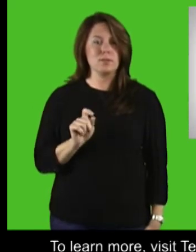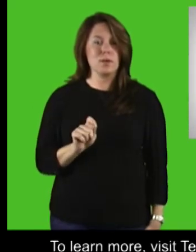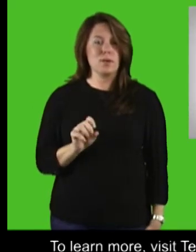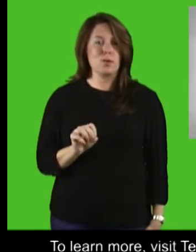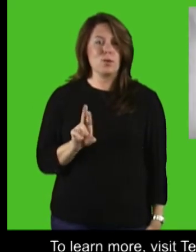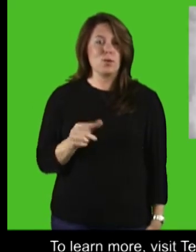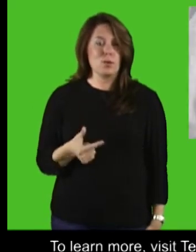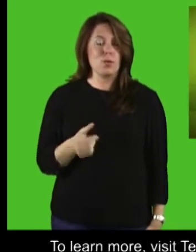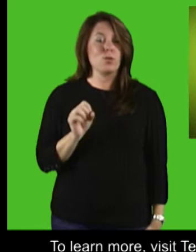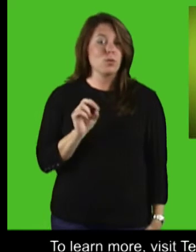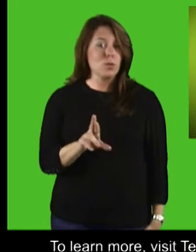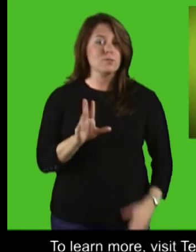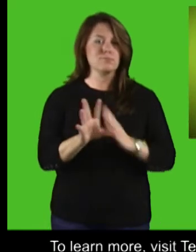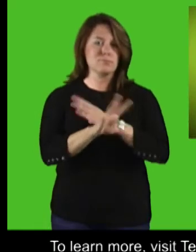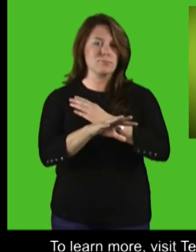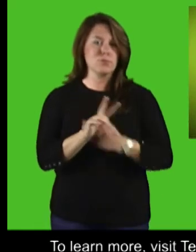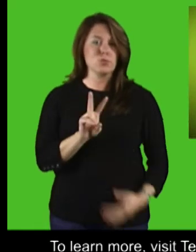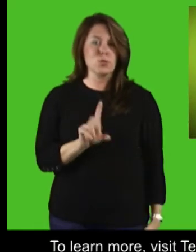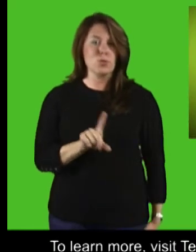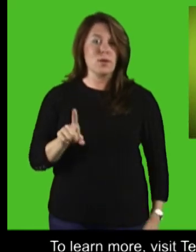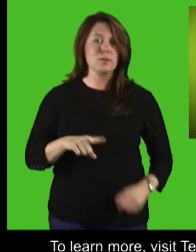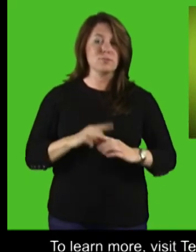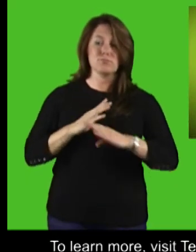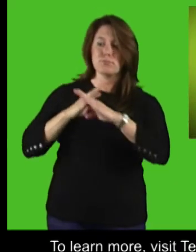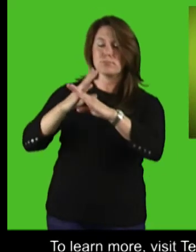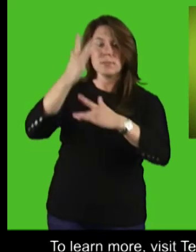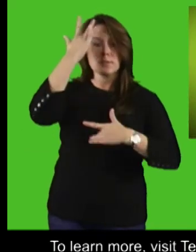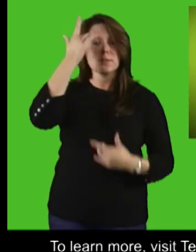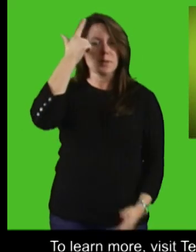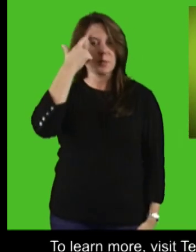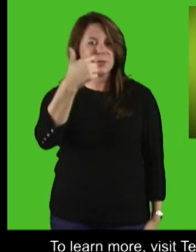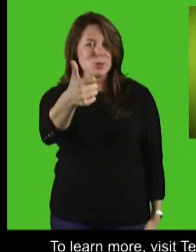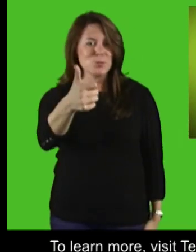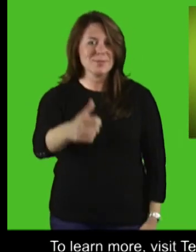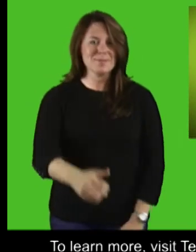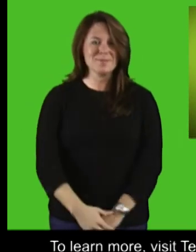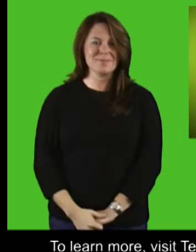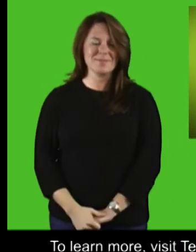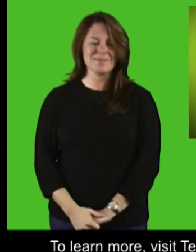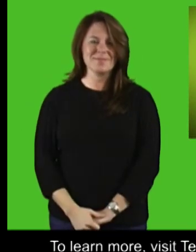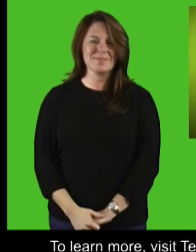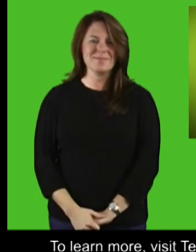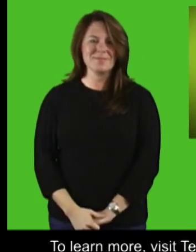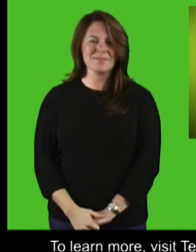more, visit TexasFlu.org or dial 211. Stopping the flu is up to you.